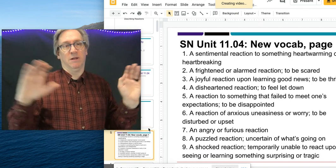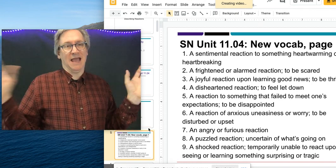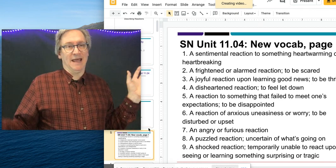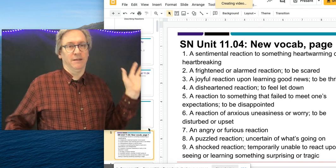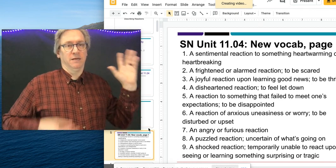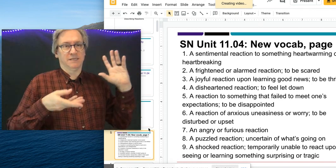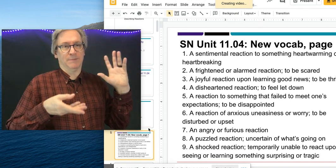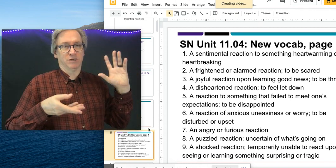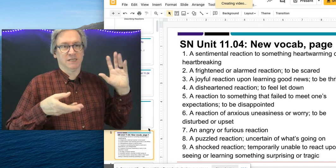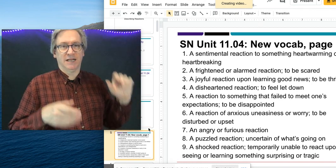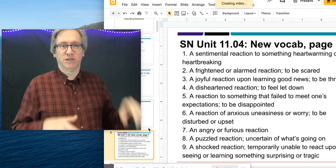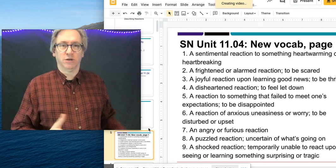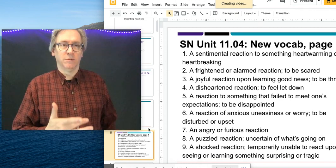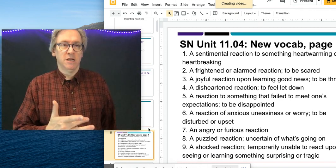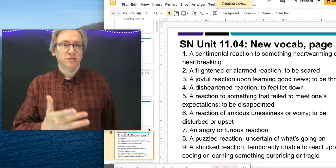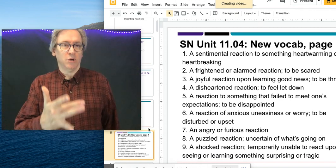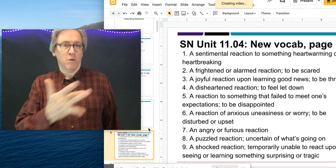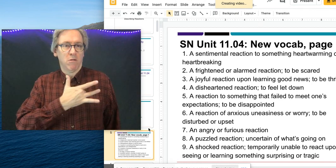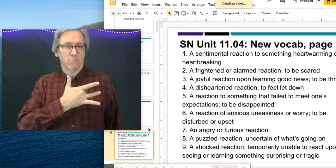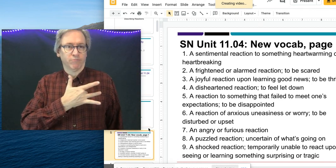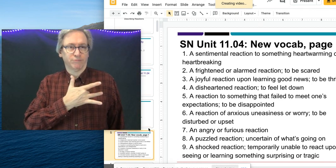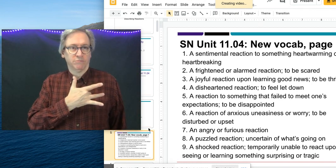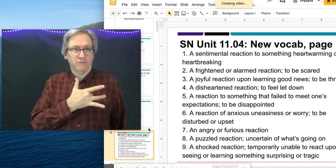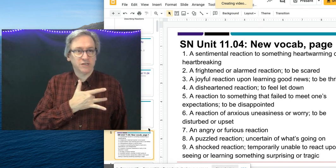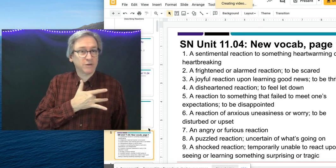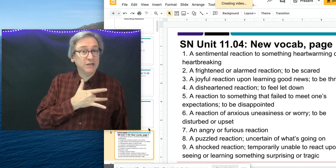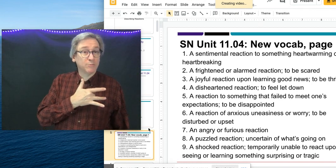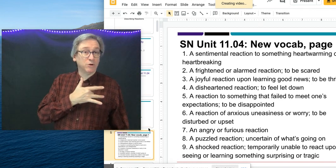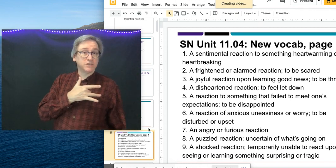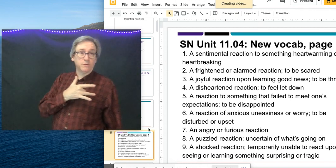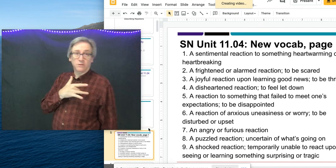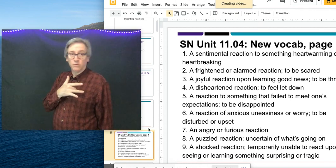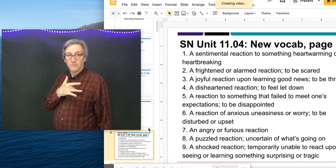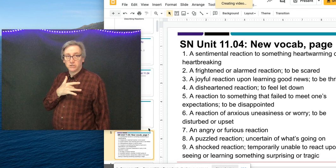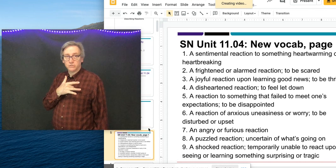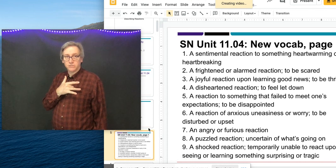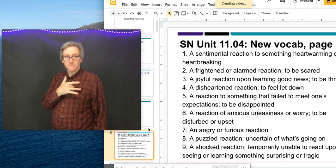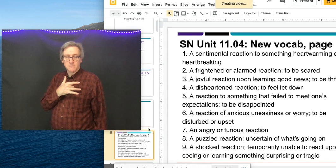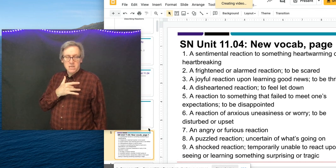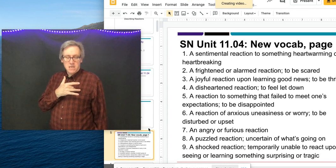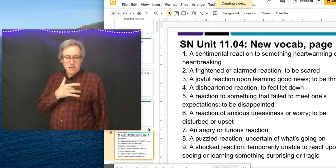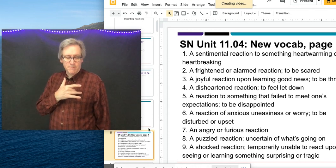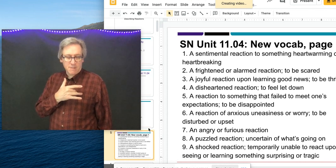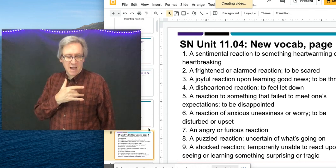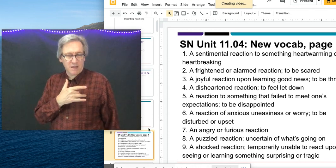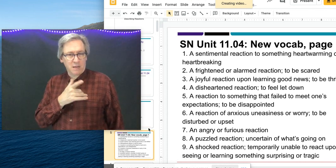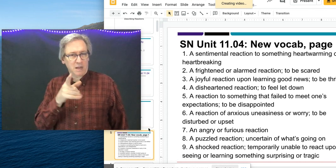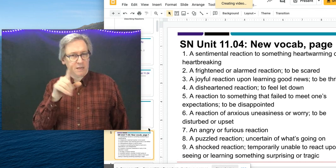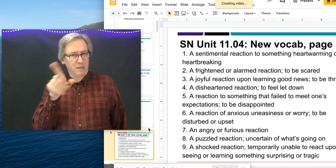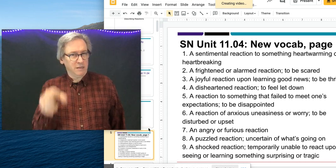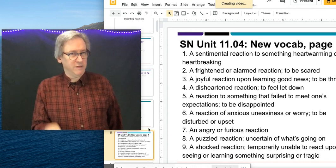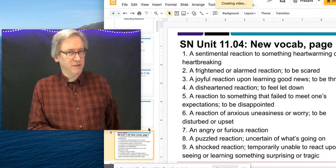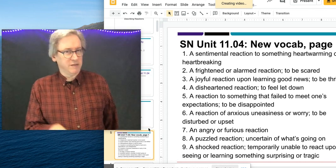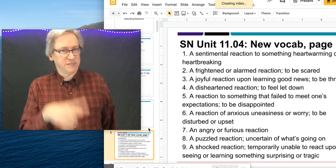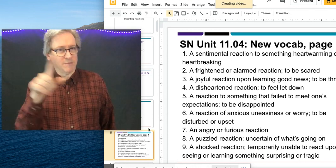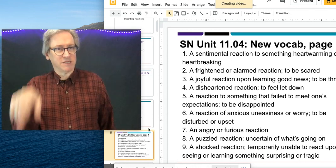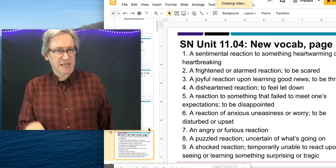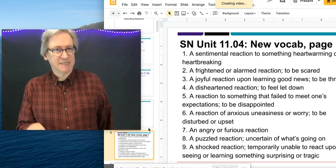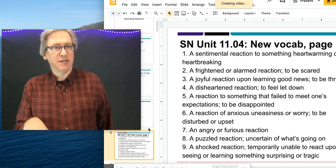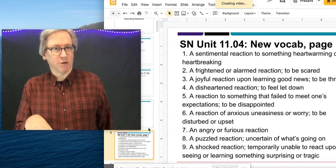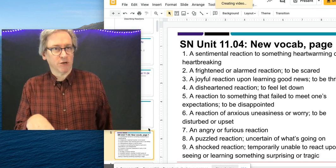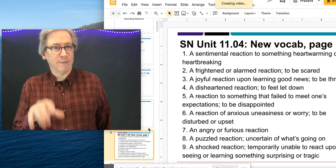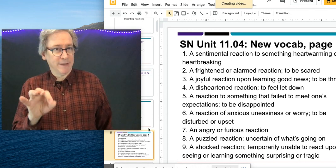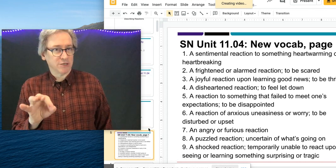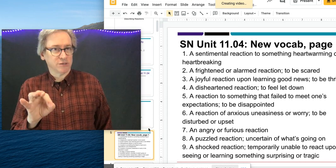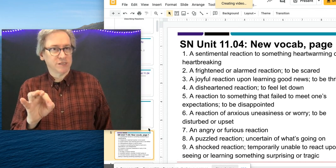also I'll add a separate slideshow. So these are in your book as well with pictures. Some of the slides